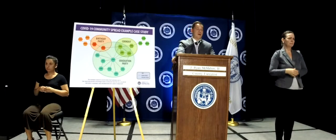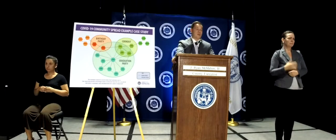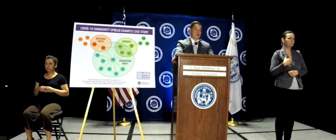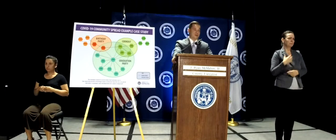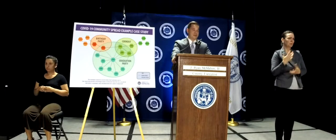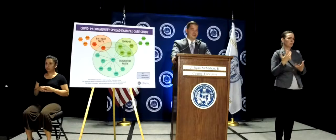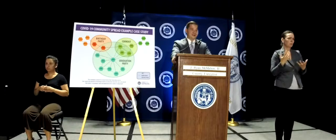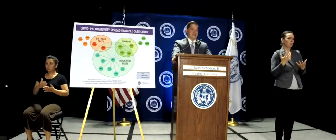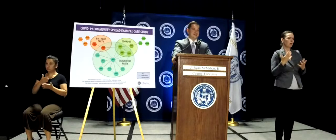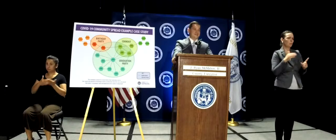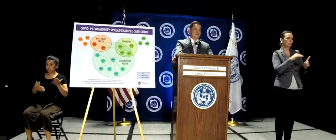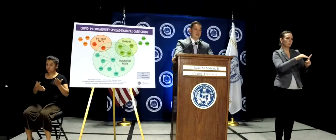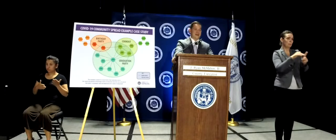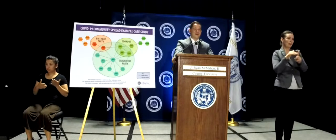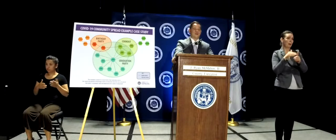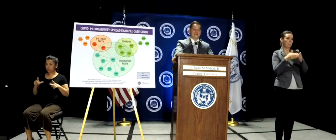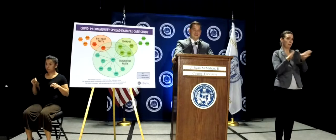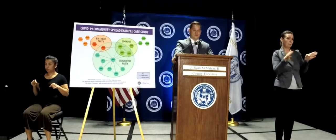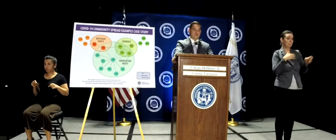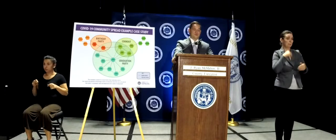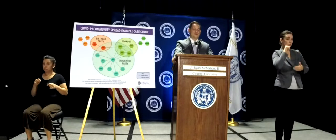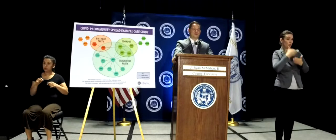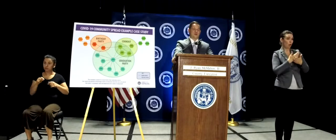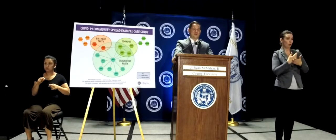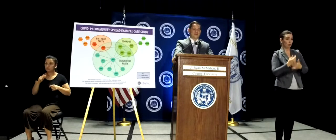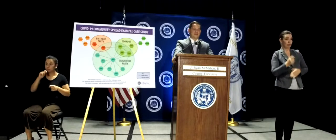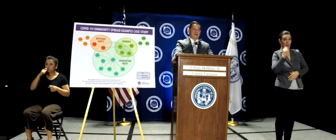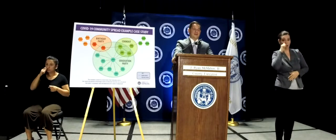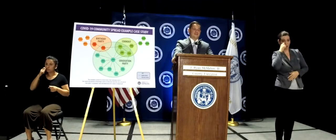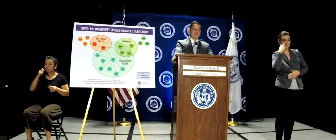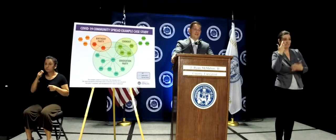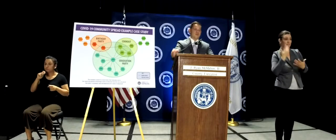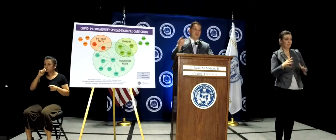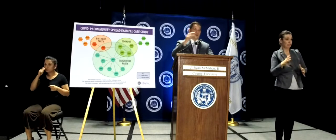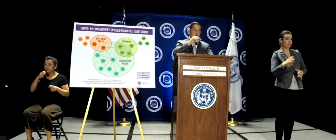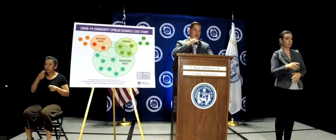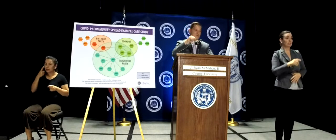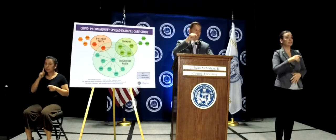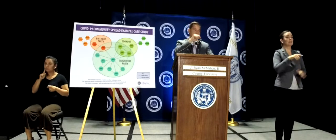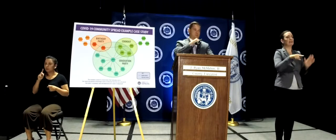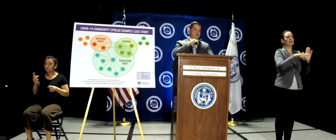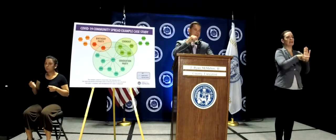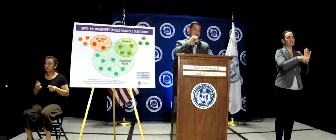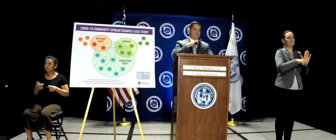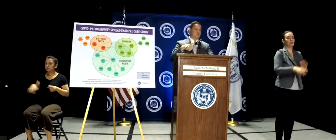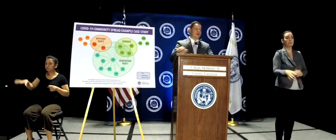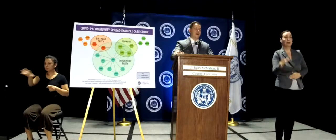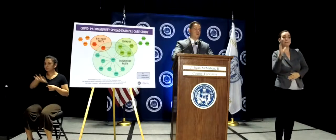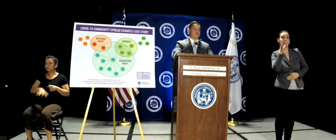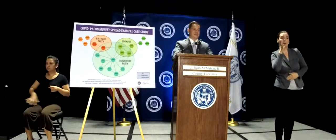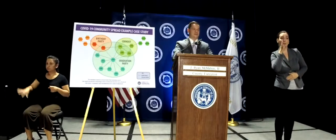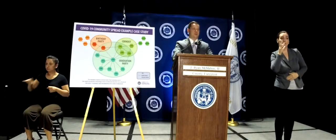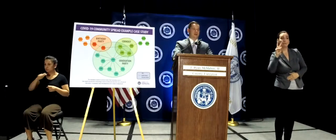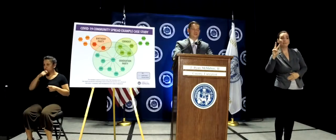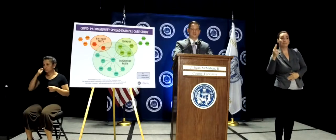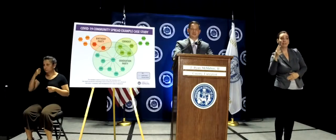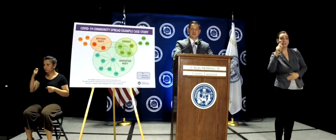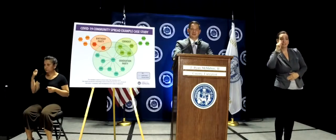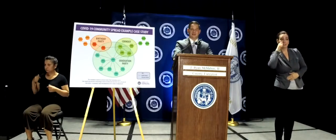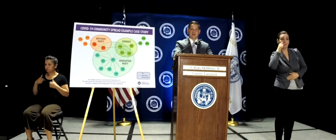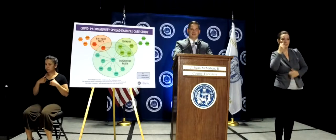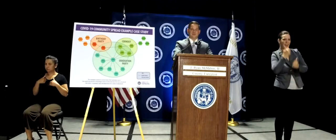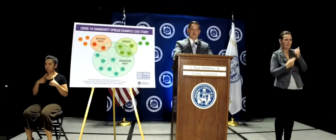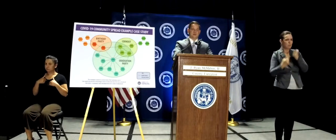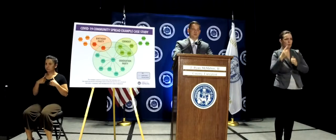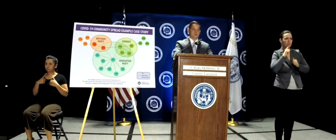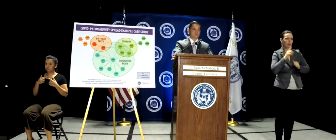and my mother had another test recently. So everybody around me has been tested, but I will take the plunge and